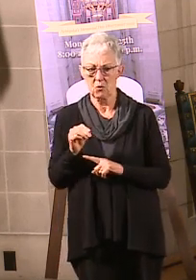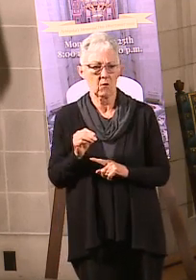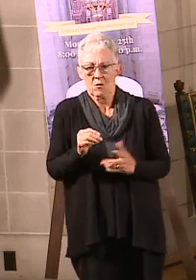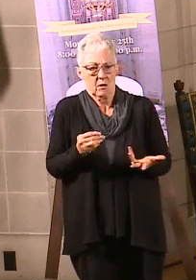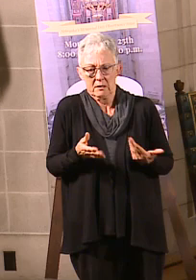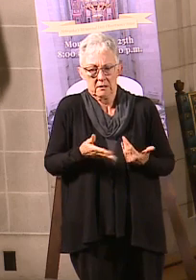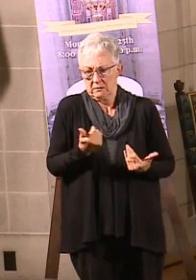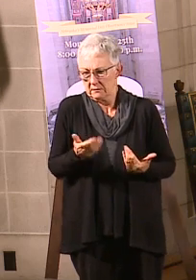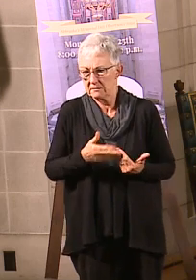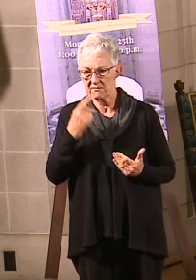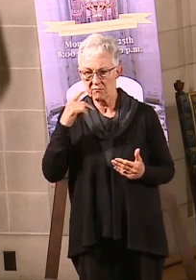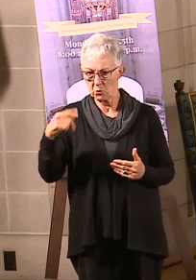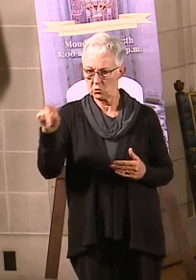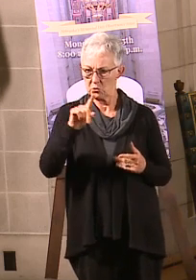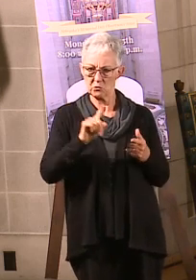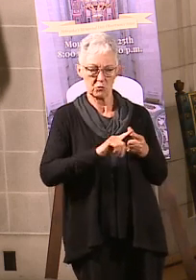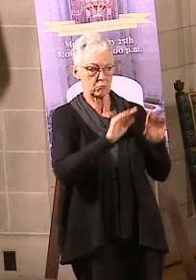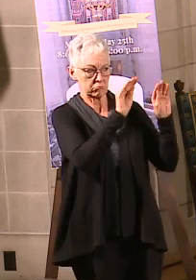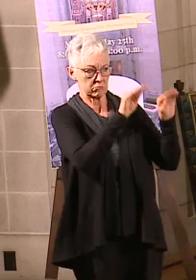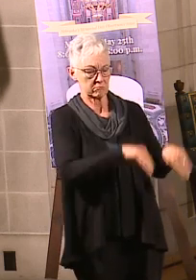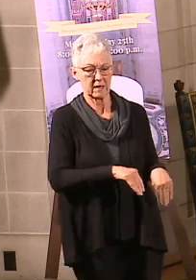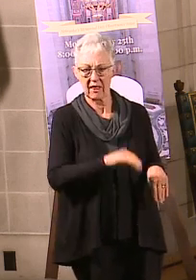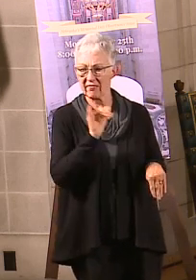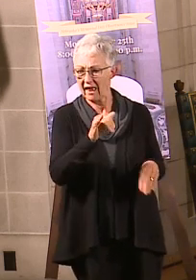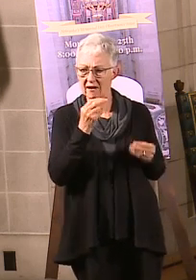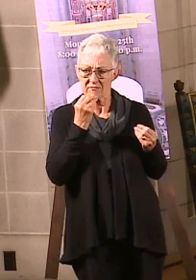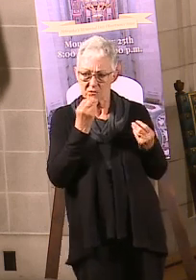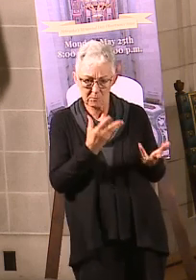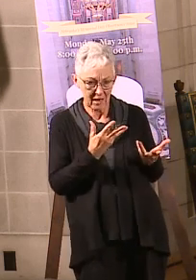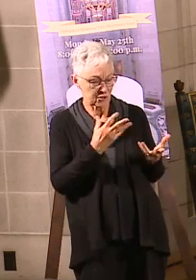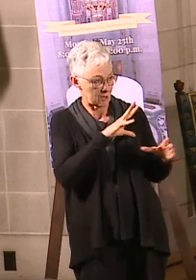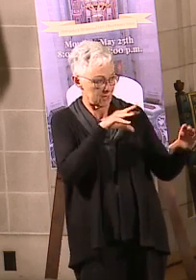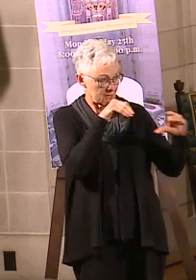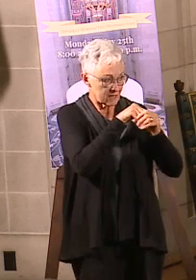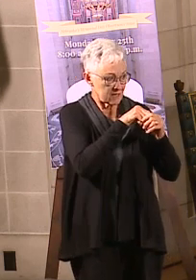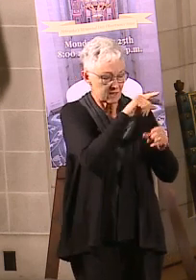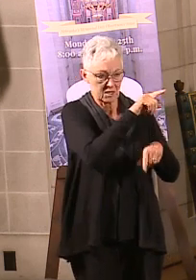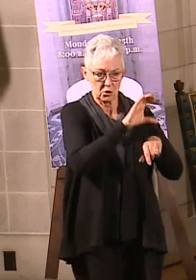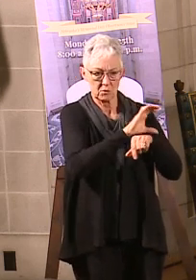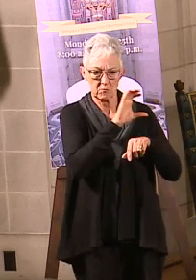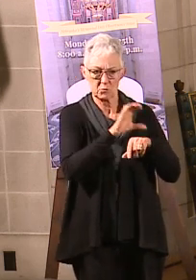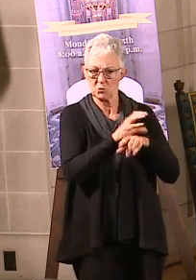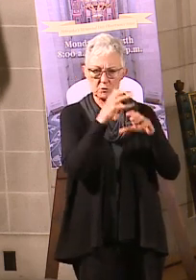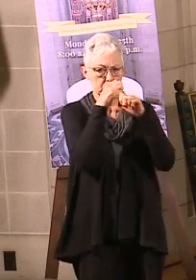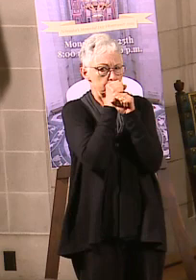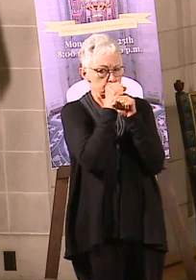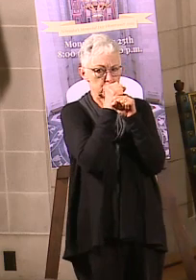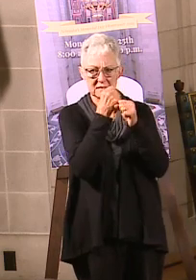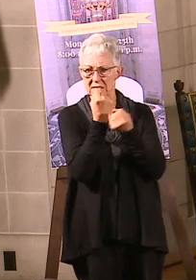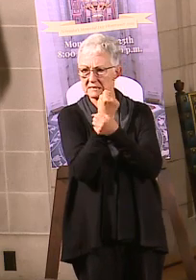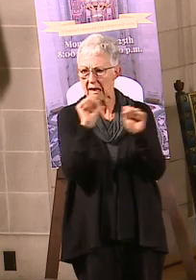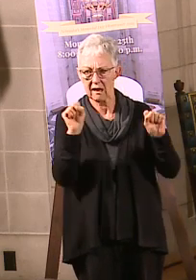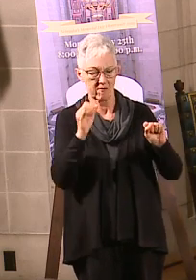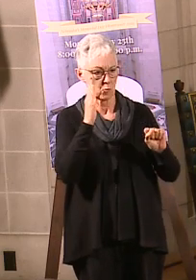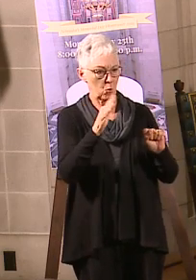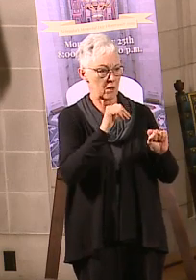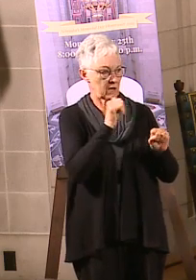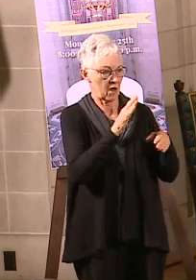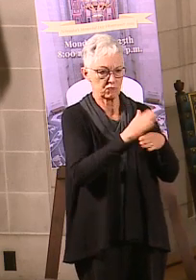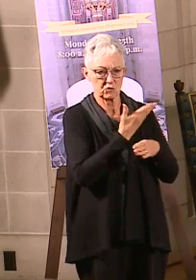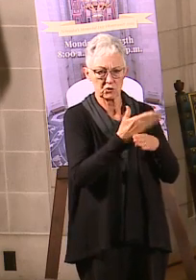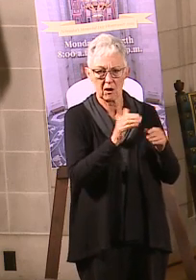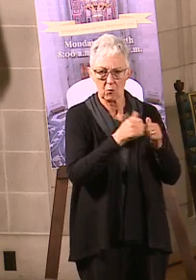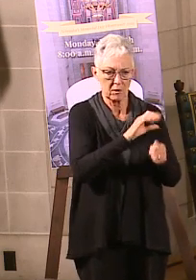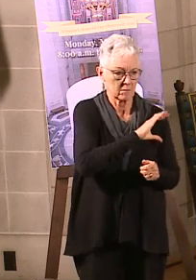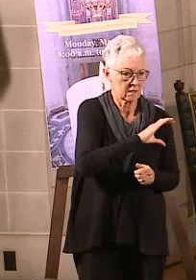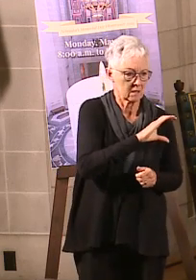easy to do. The data is kept totally secure in our database. It's encrypted, not sold to anybody, not given to law enforcement,